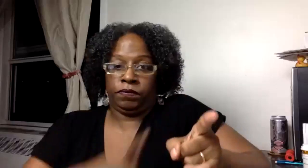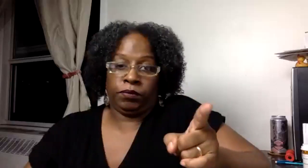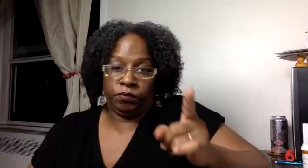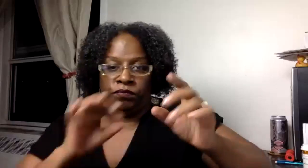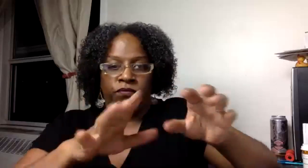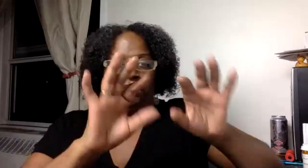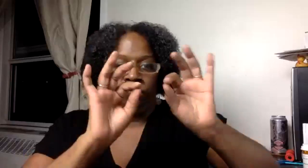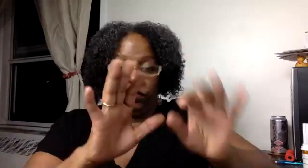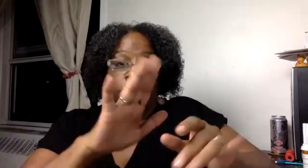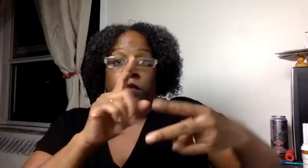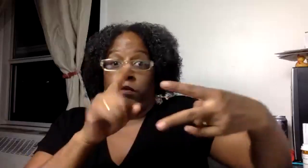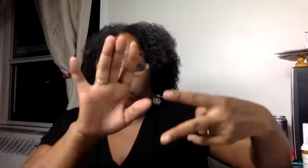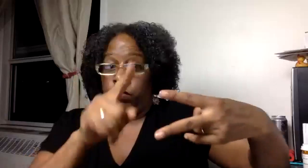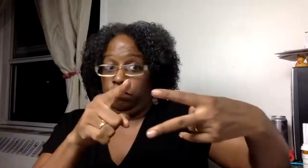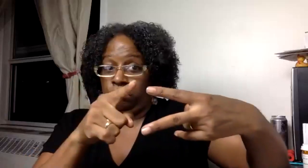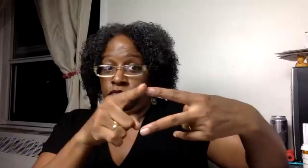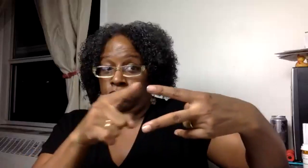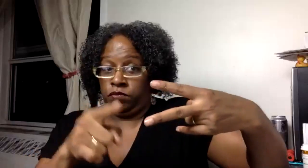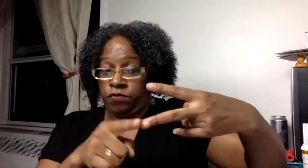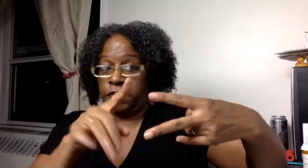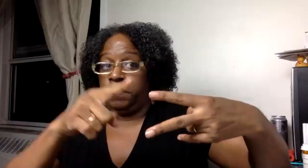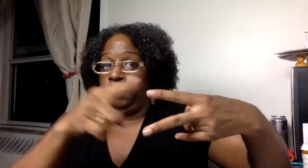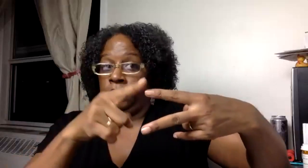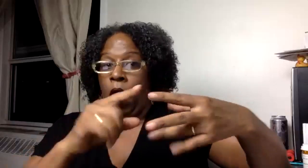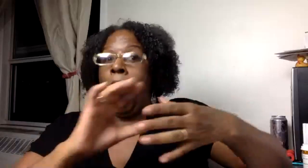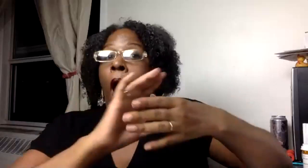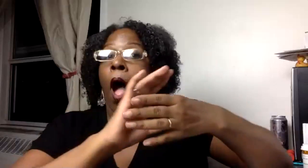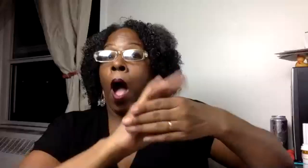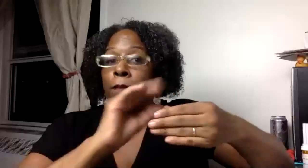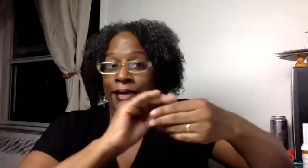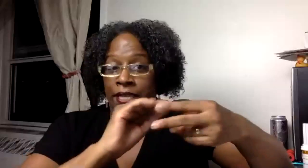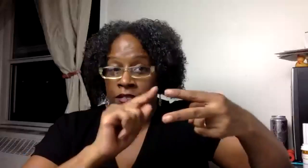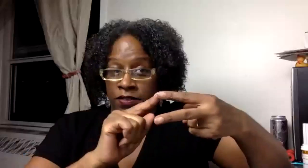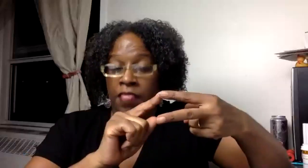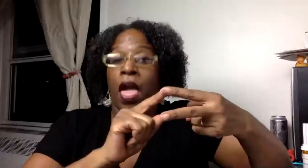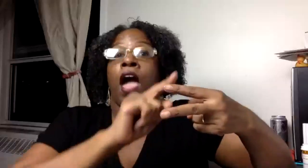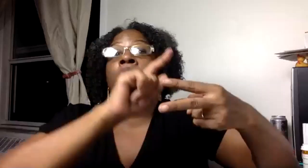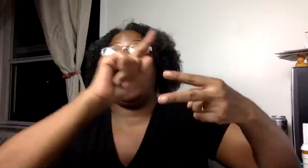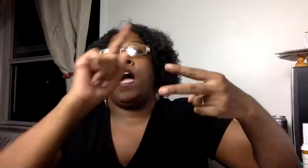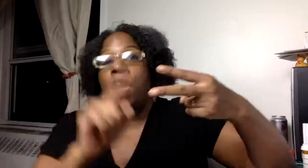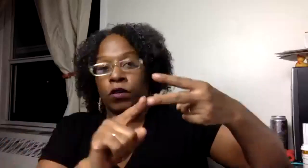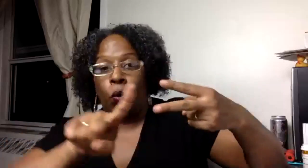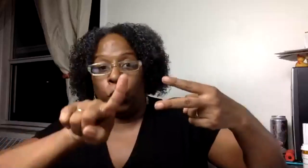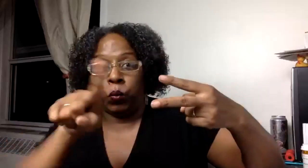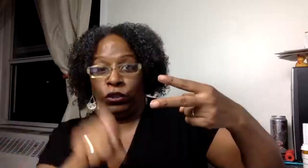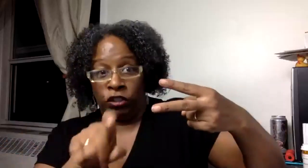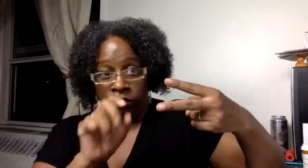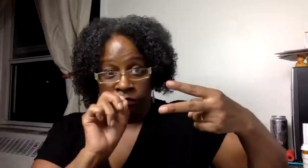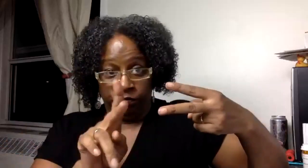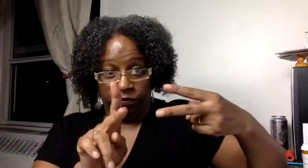Vanessa, do you mind signing again so I can repeat for Divya? I remember you said the first one was a comment and the second thing you had to say was a